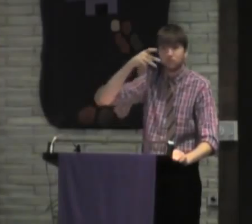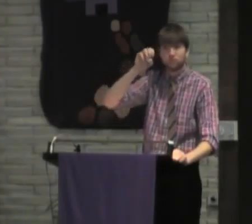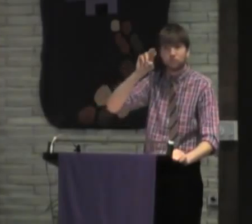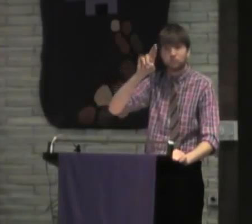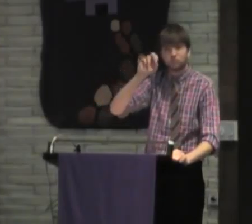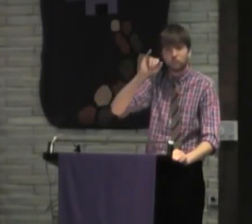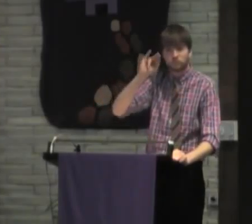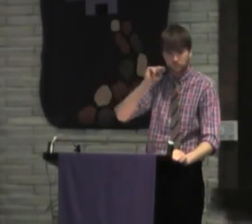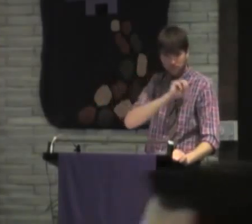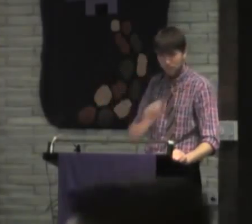them.